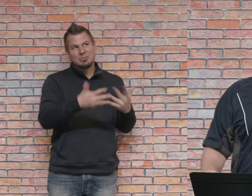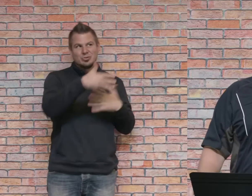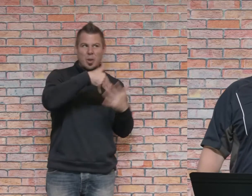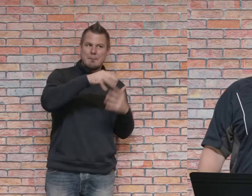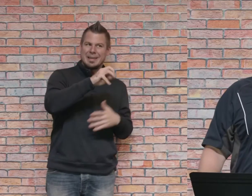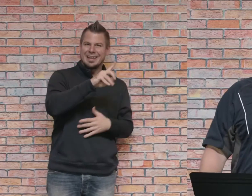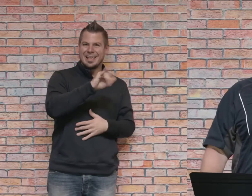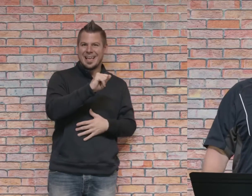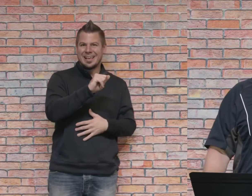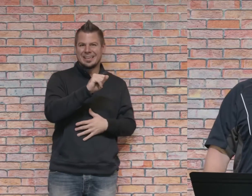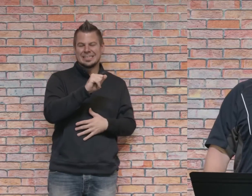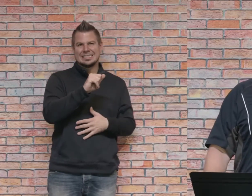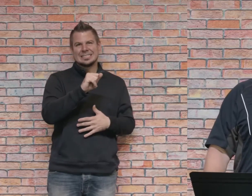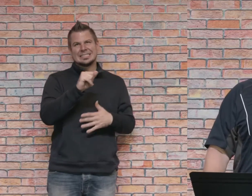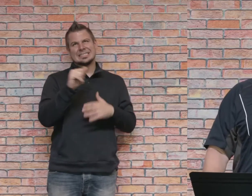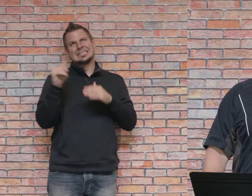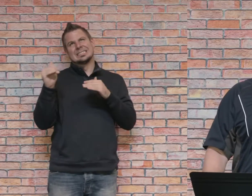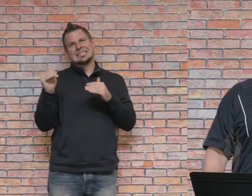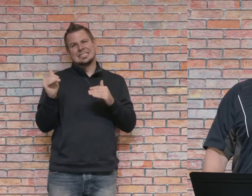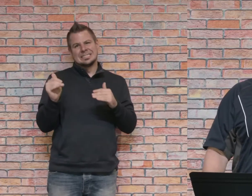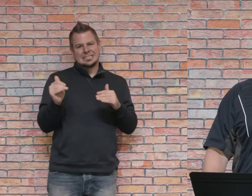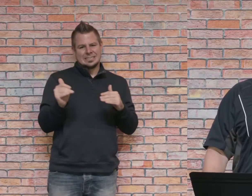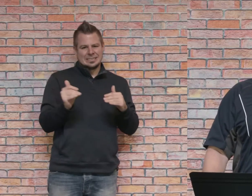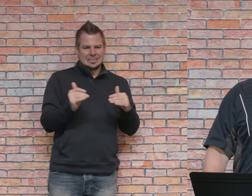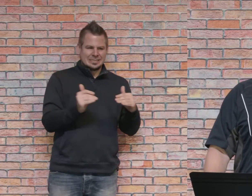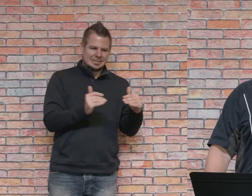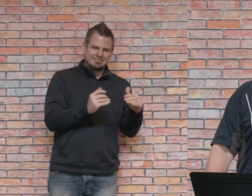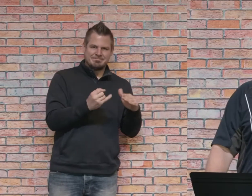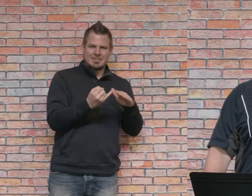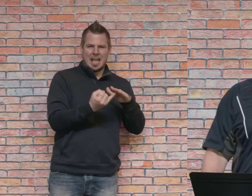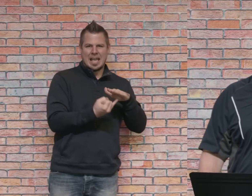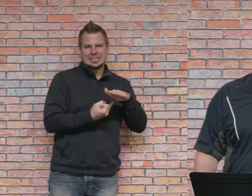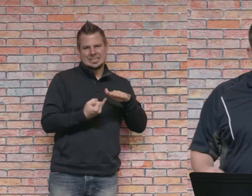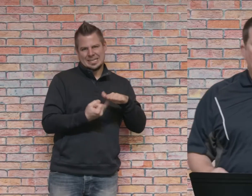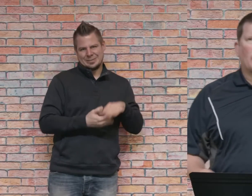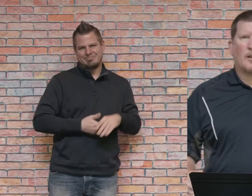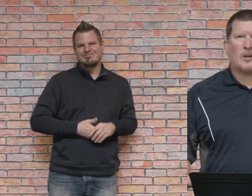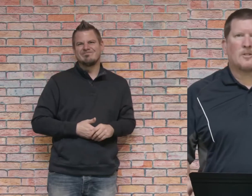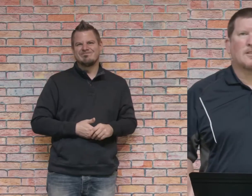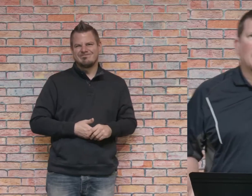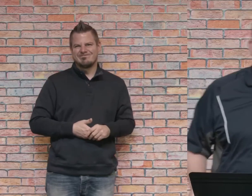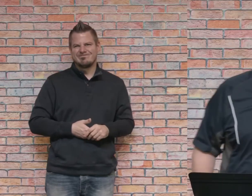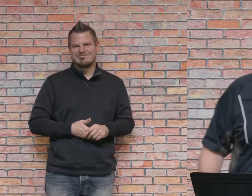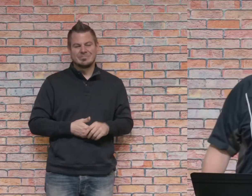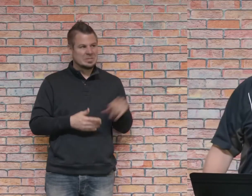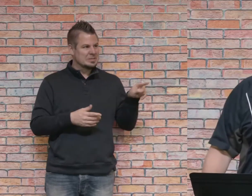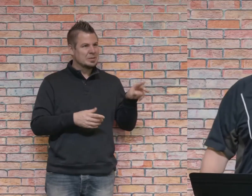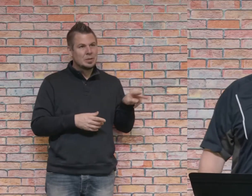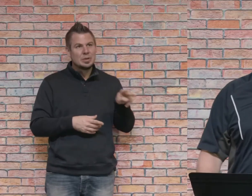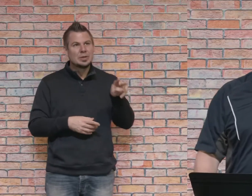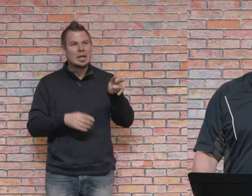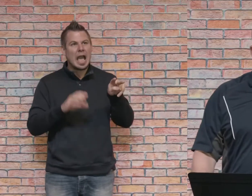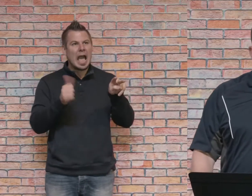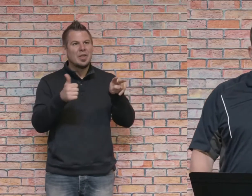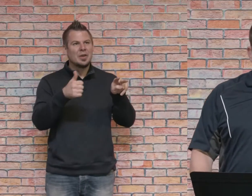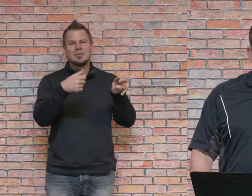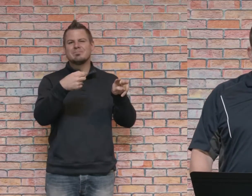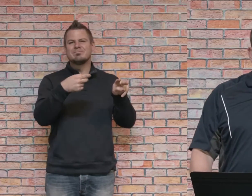drives us towards isolation. Because what happens when you look at someone else's highlight reel?